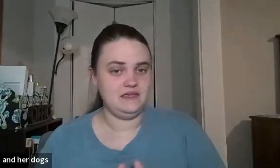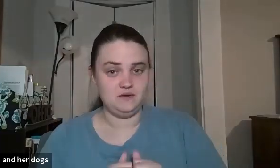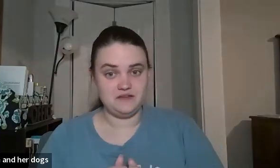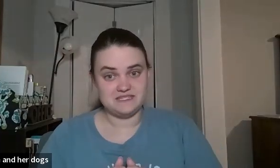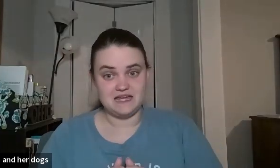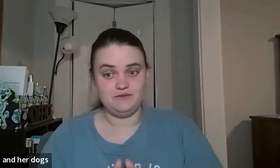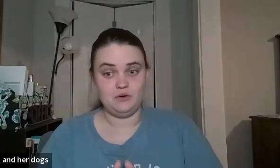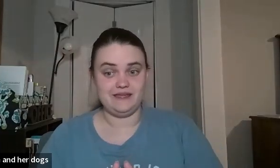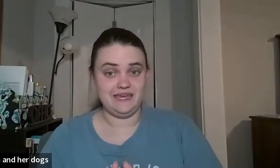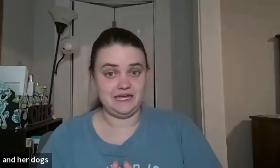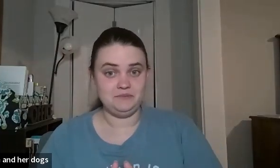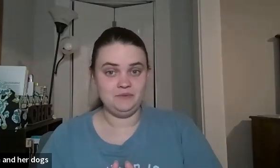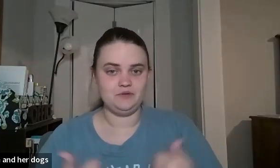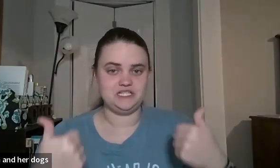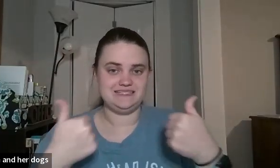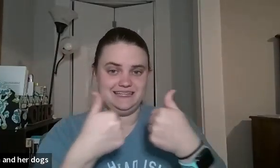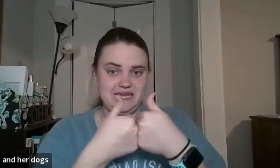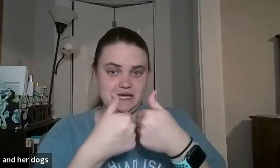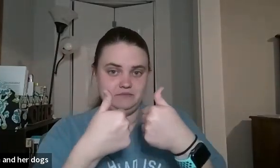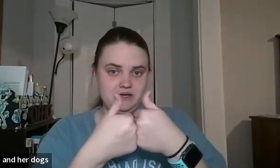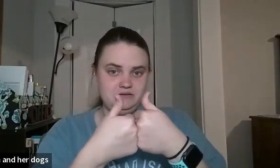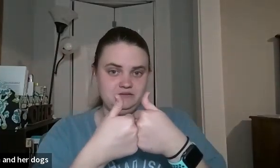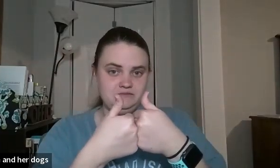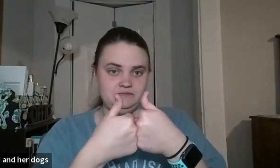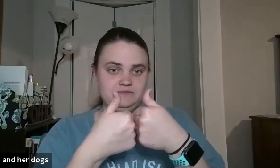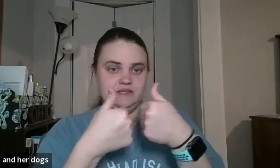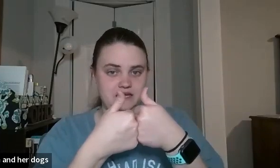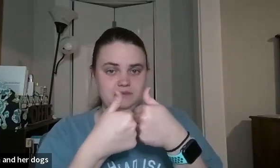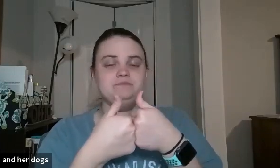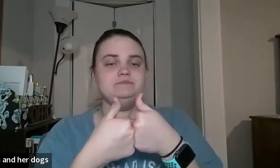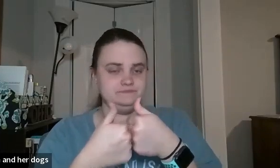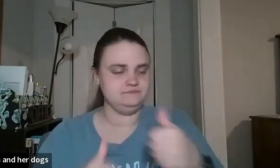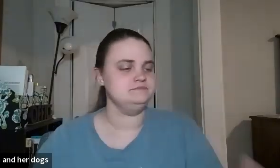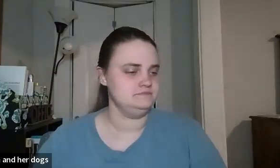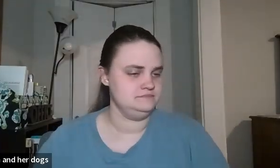Then we have the sign for game, which is game. Then